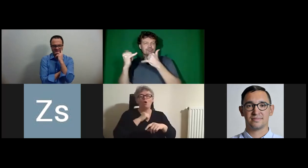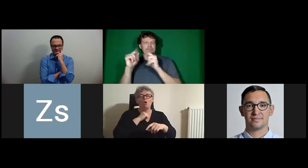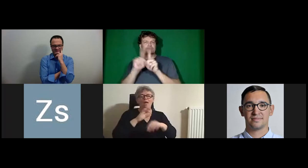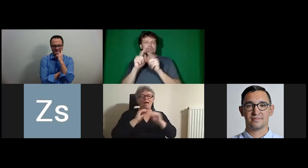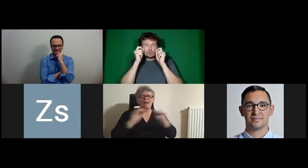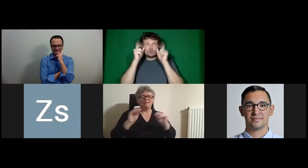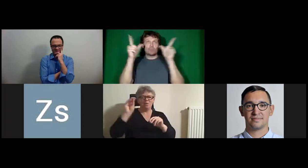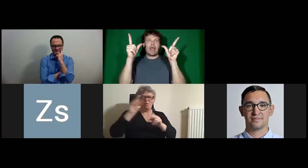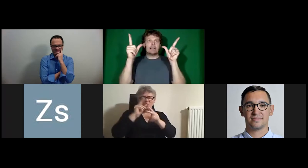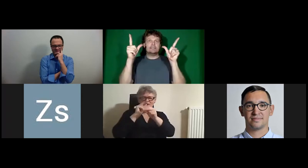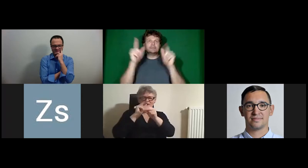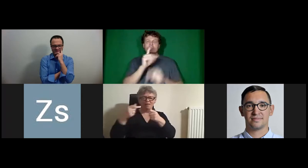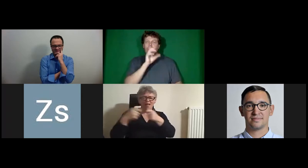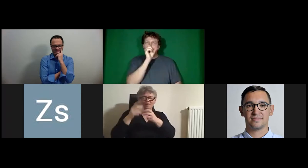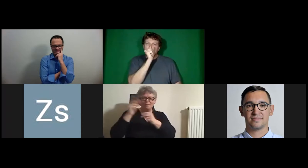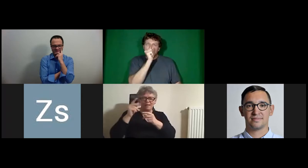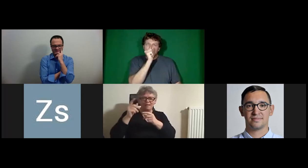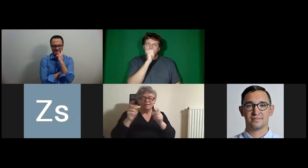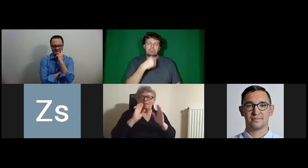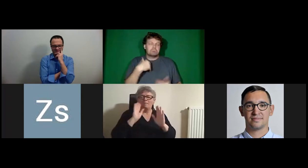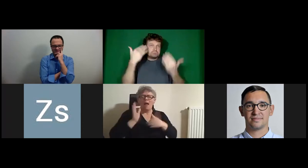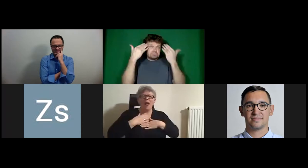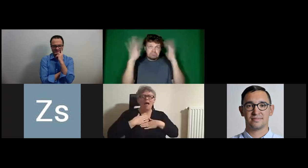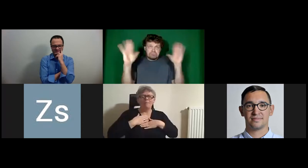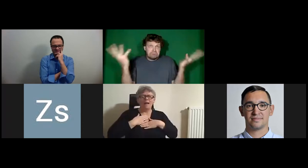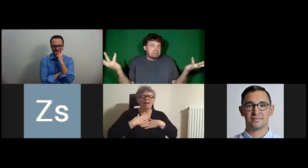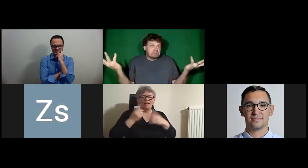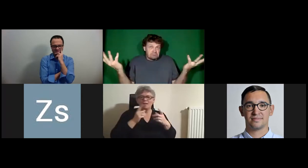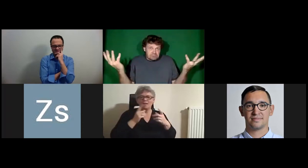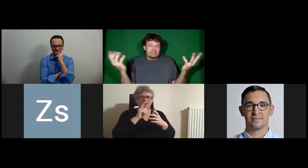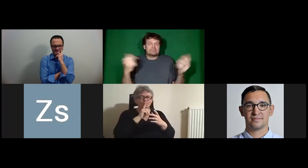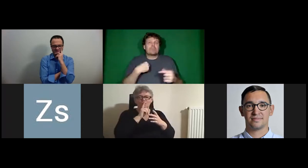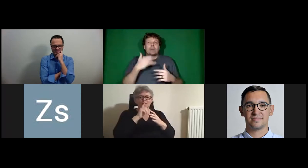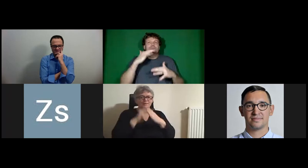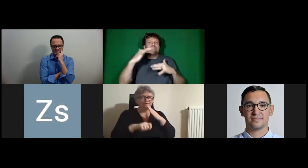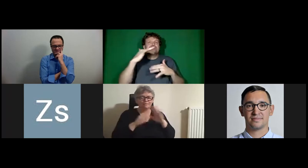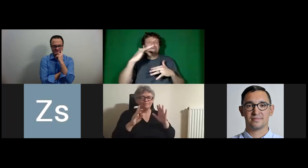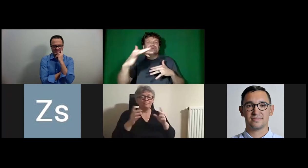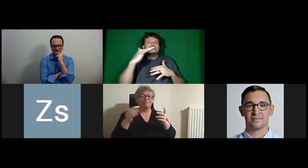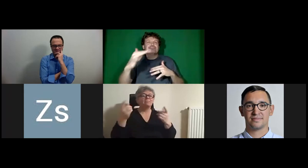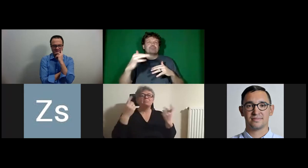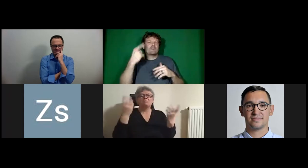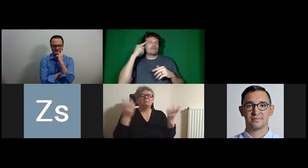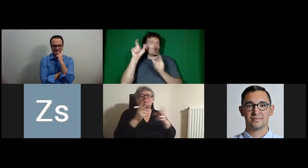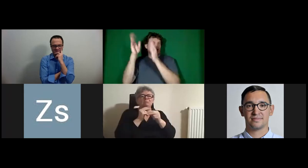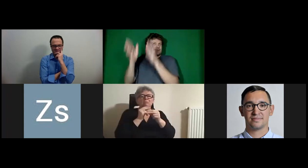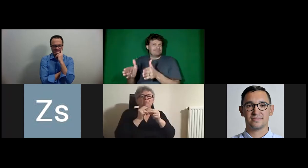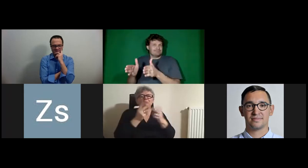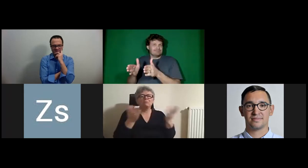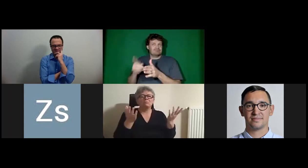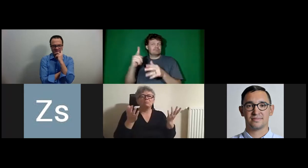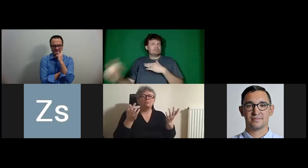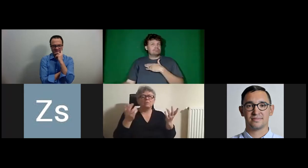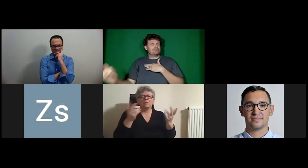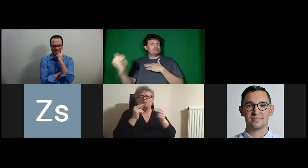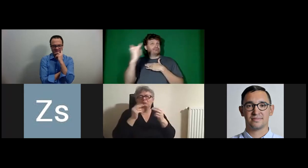my wife actually surprised me and contacted my Greek coach and